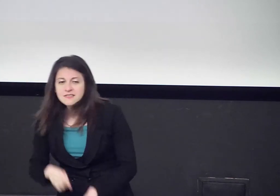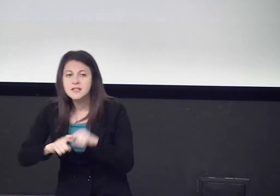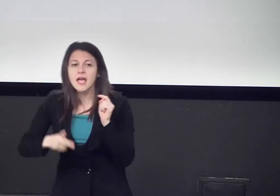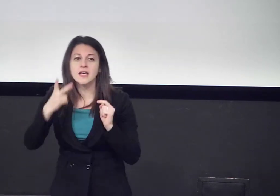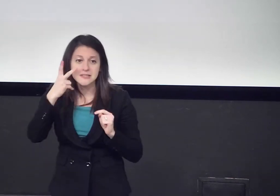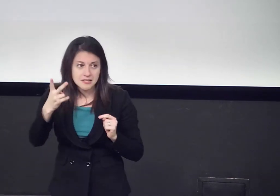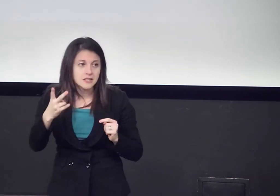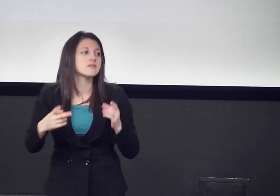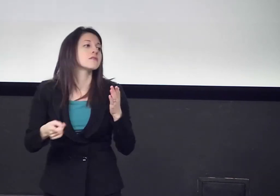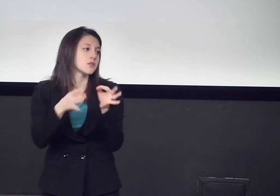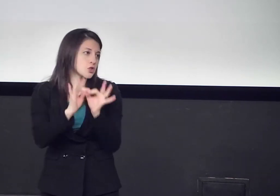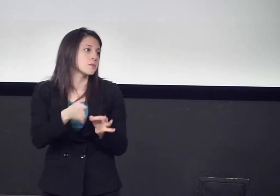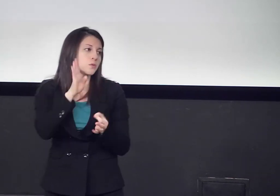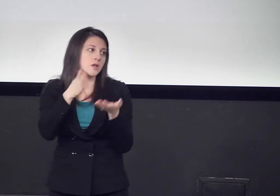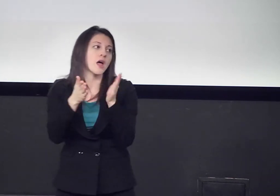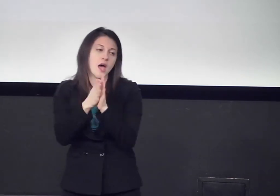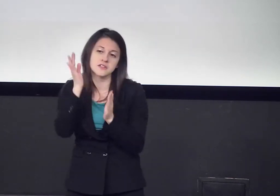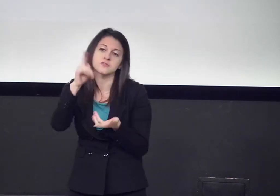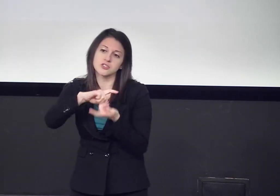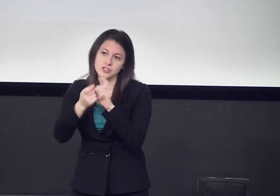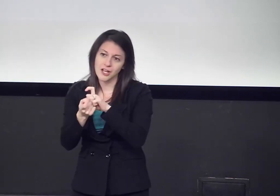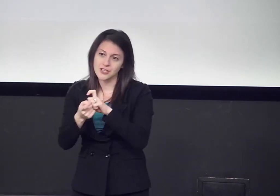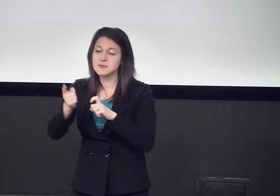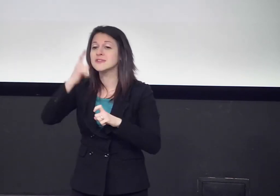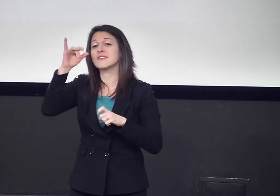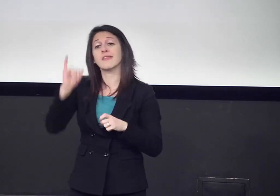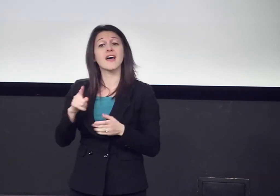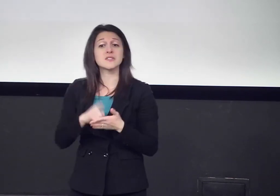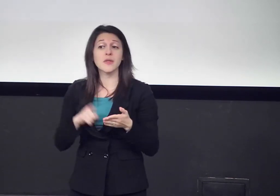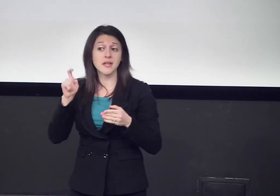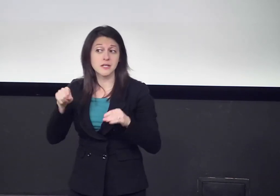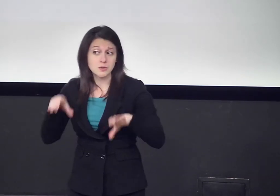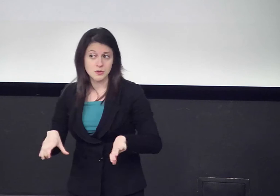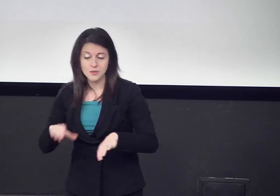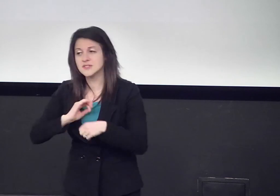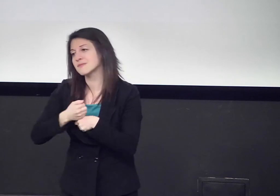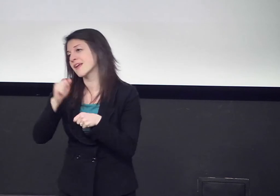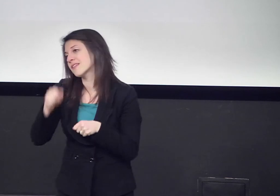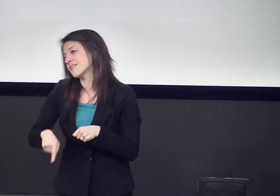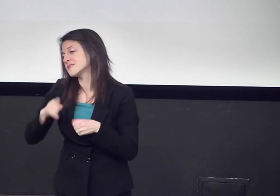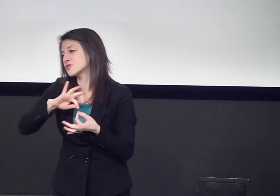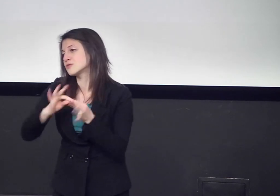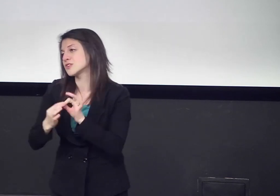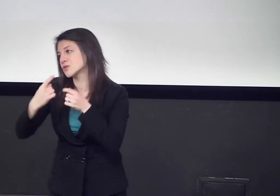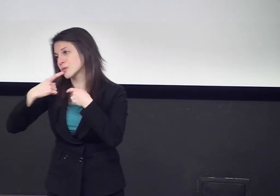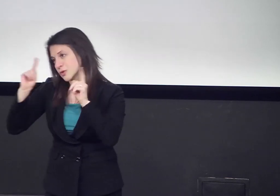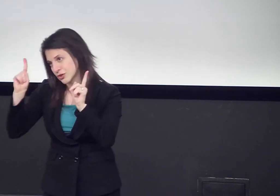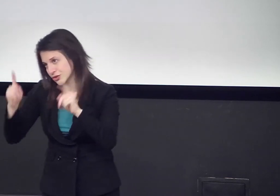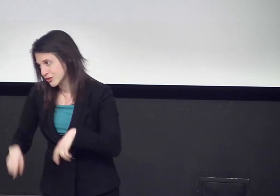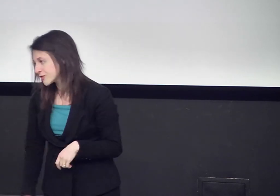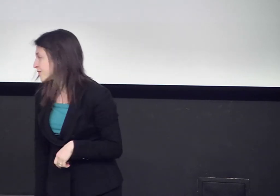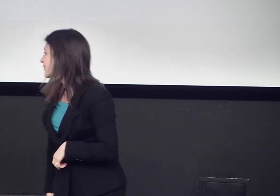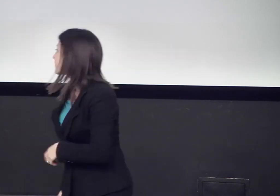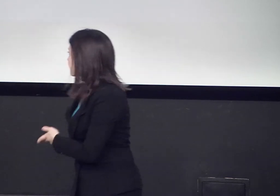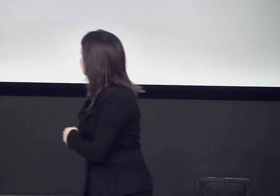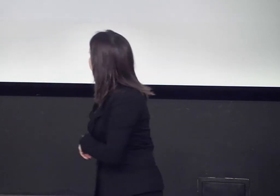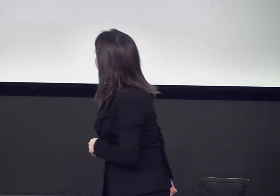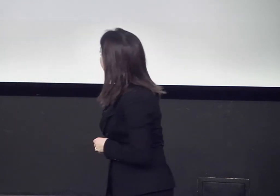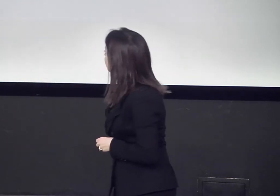blinds behind them, or to change the directionality of their camera, are things that we often ask to do in order to make the interpretation successful. But it's